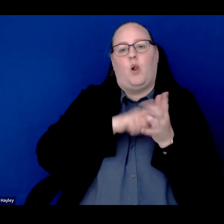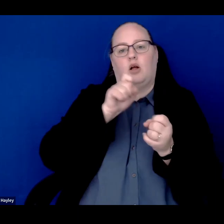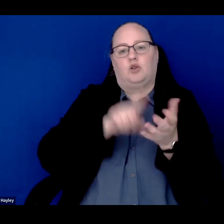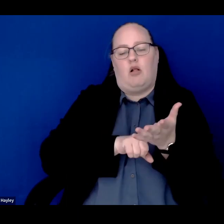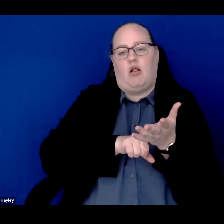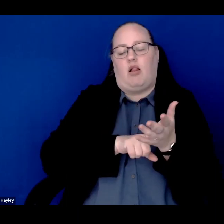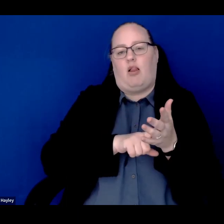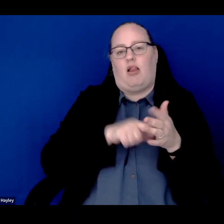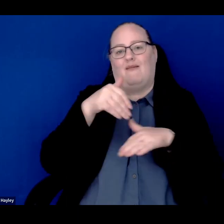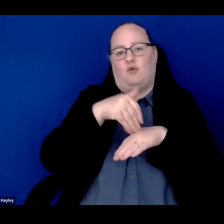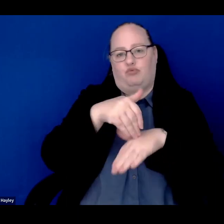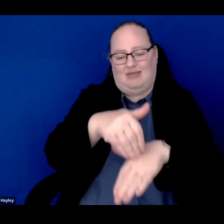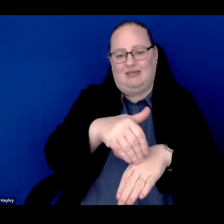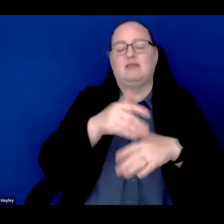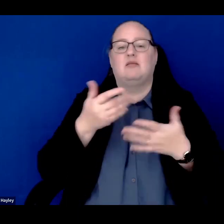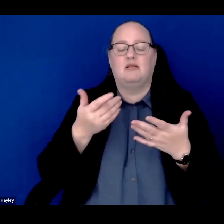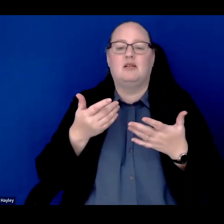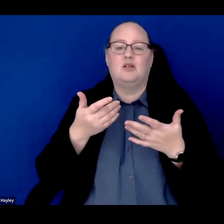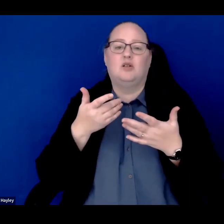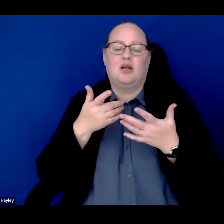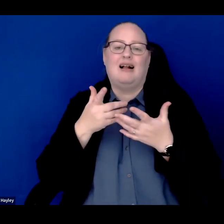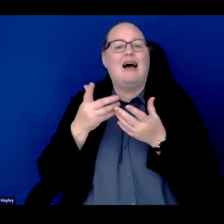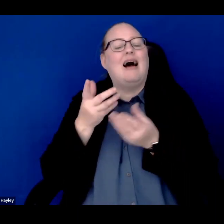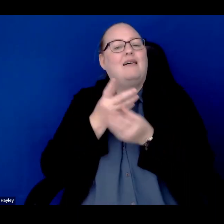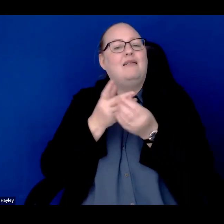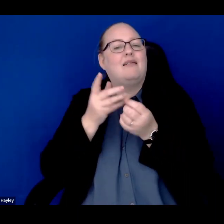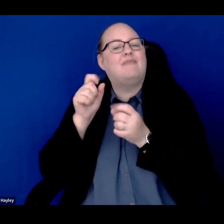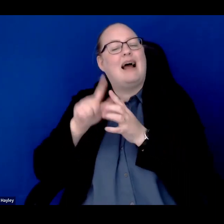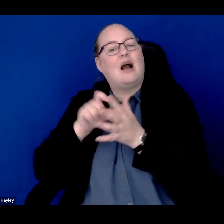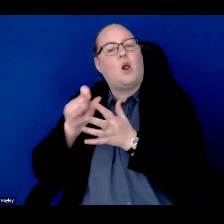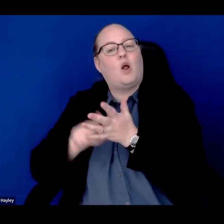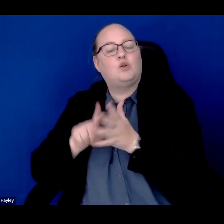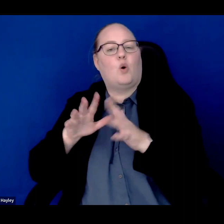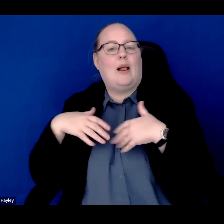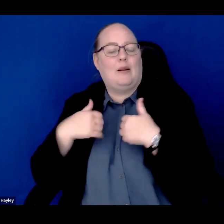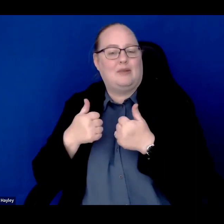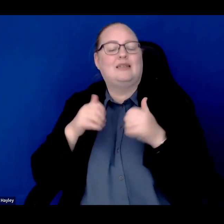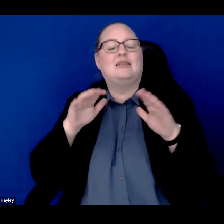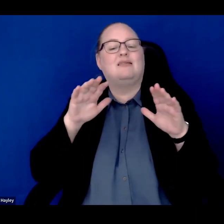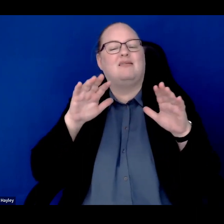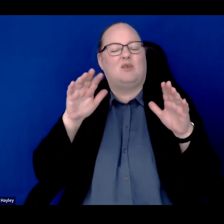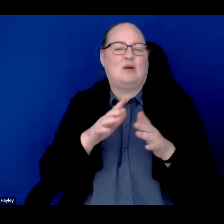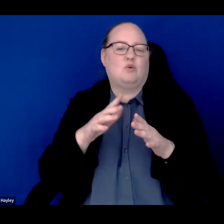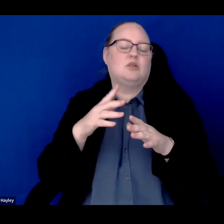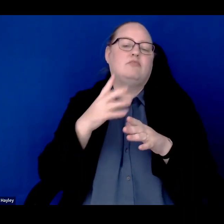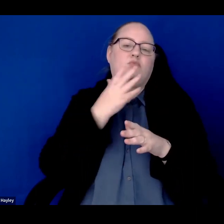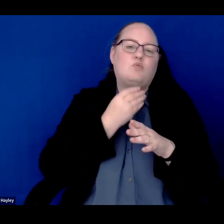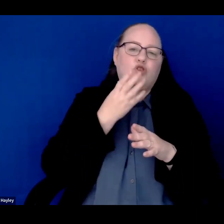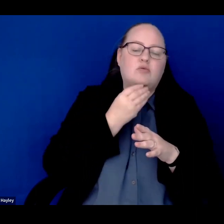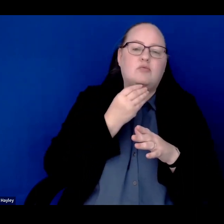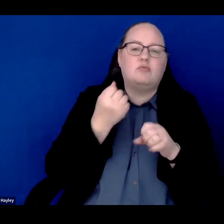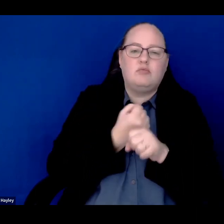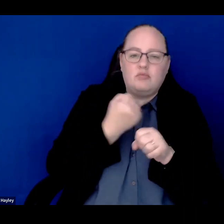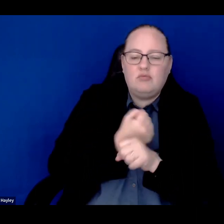of improving well-being. So I've got that descriptive bit, downscaling of production and consumption, and then I add the full values of